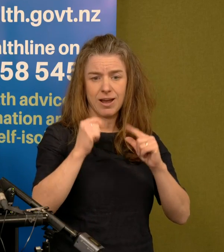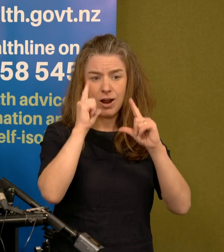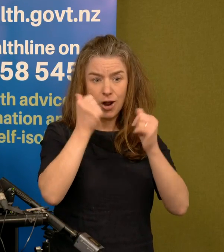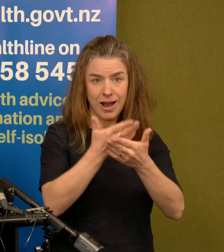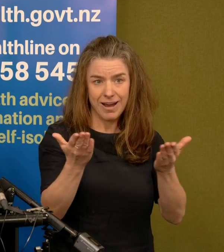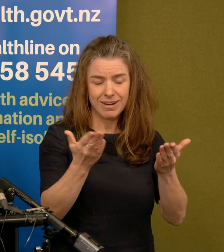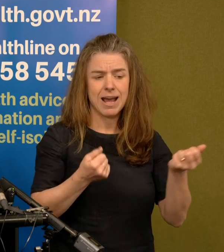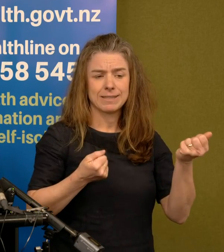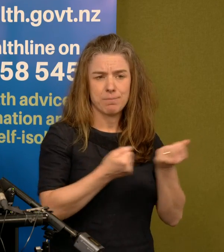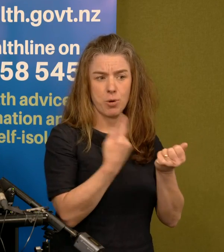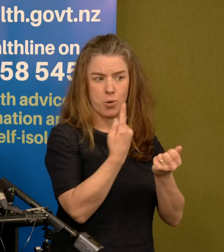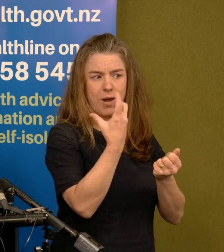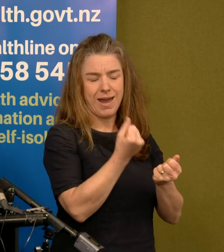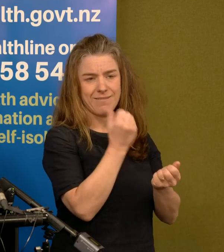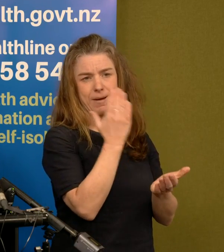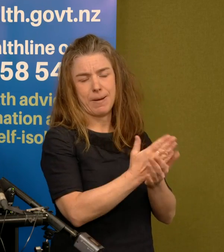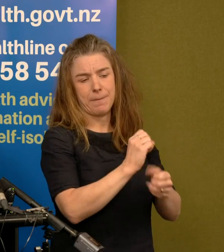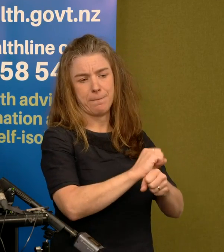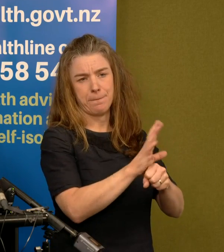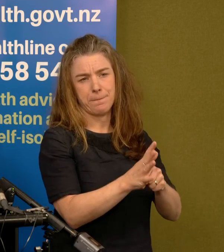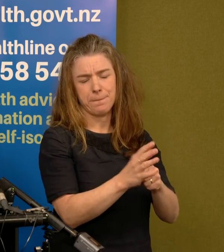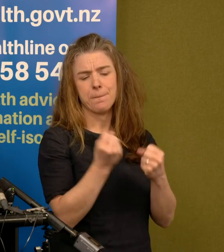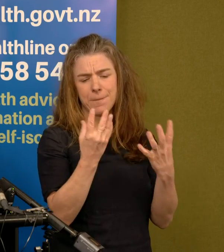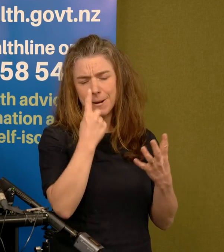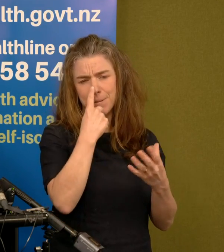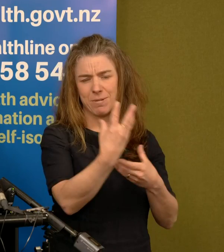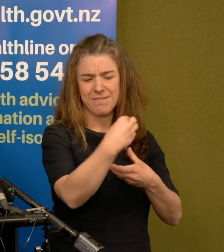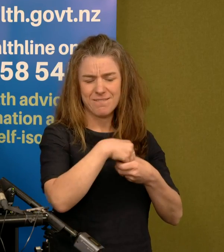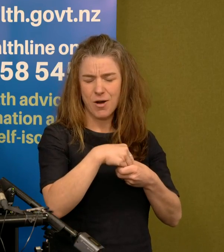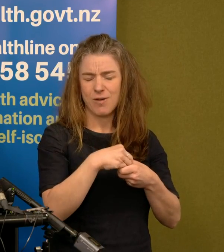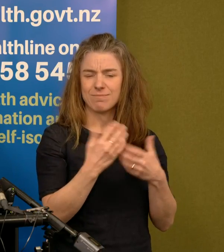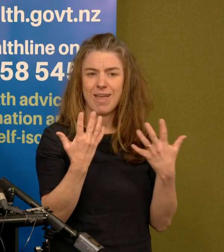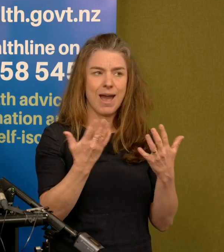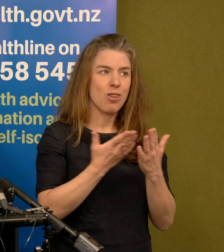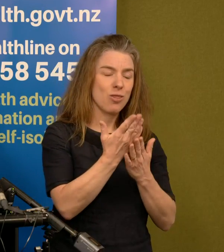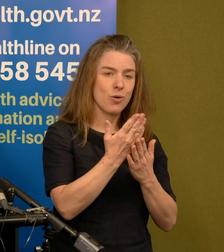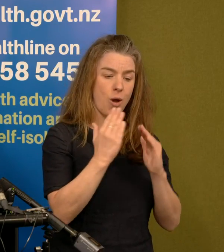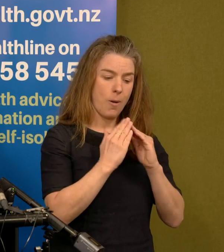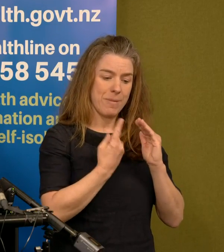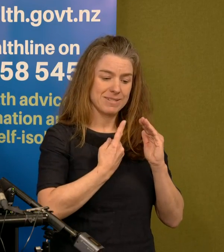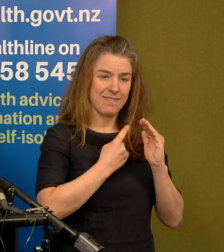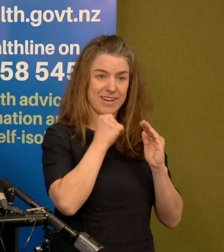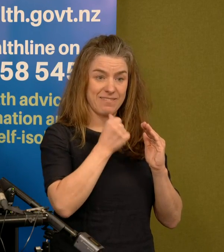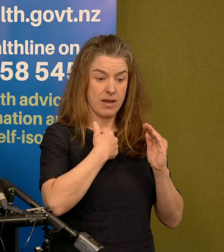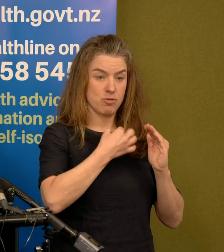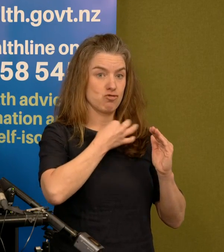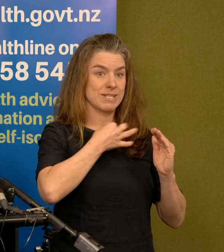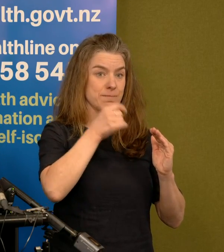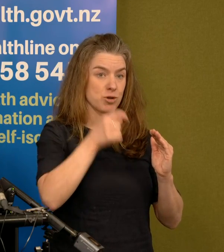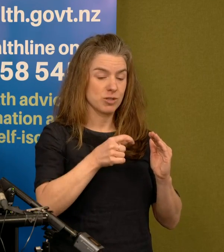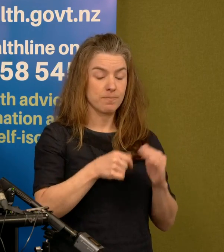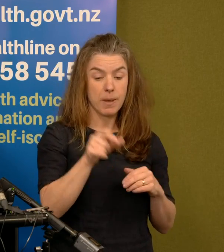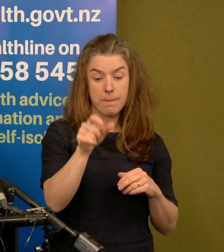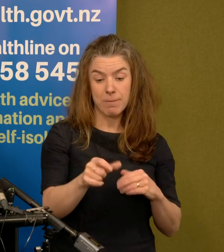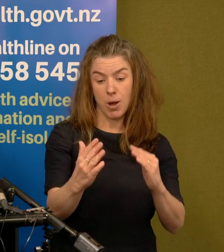are and will continue to support our collective efforts through self-isolation, through supporting people who are in self-isolation,